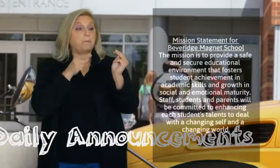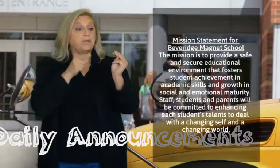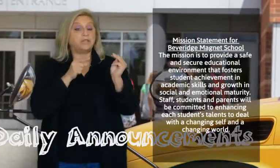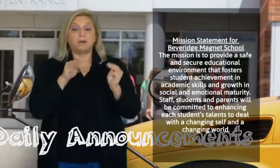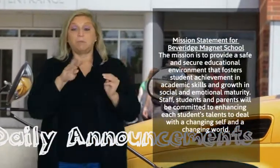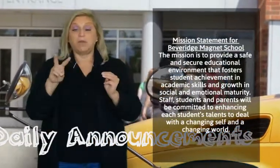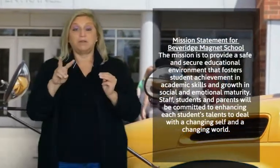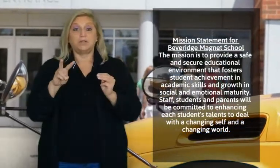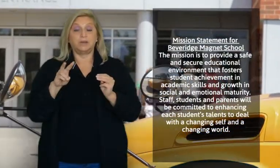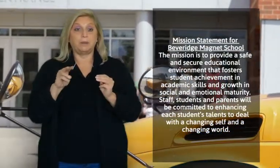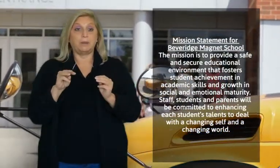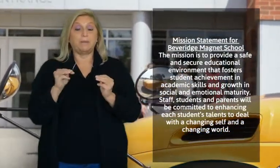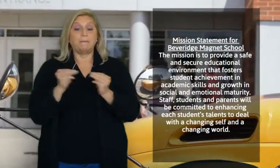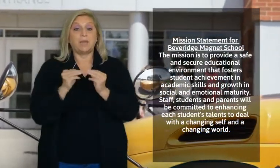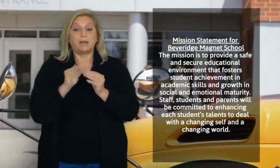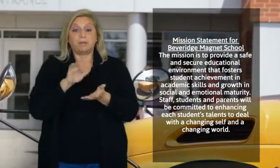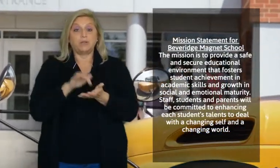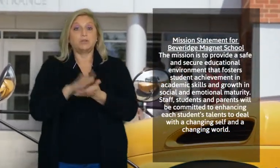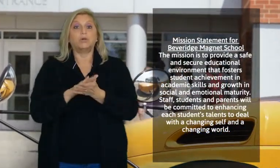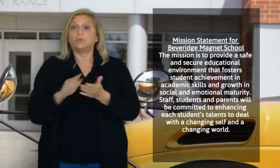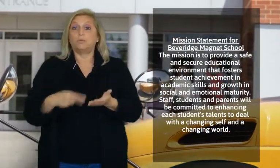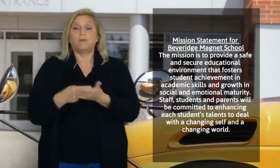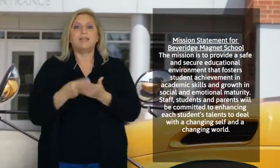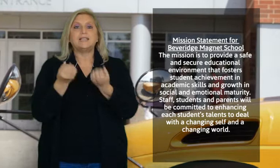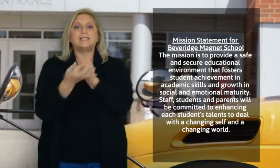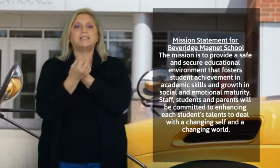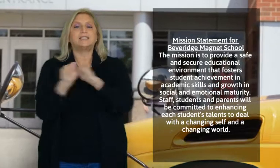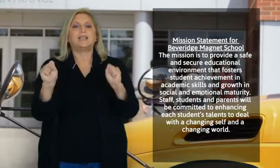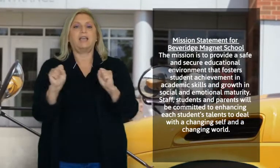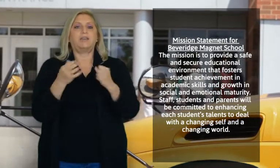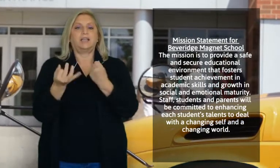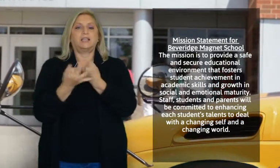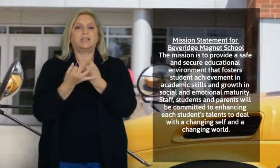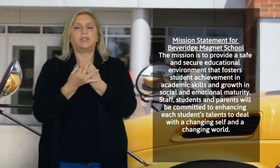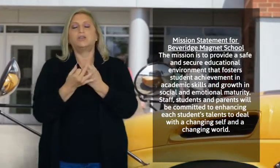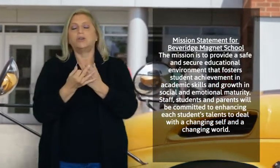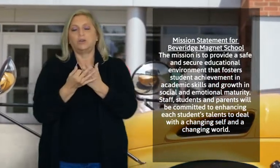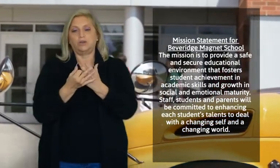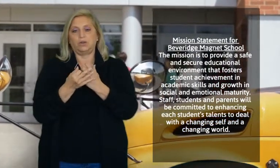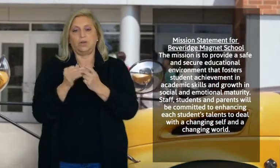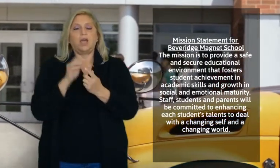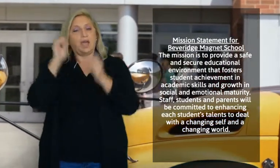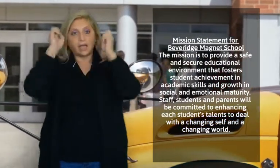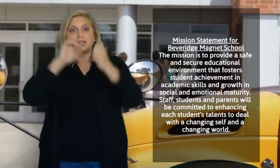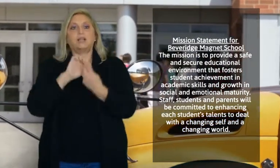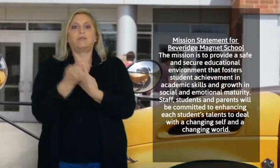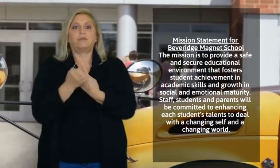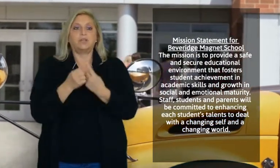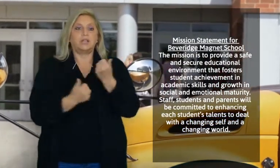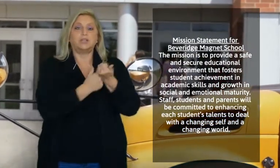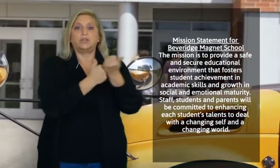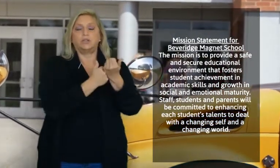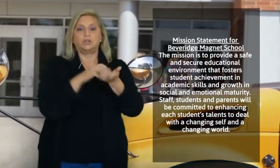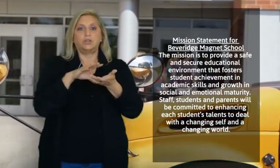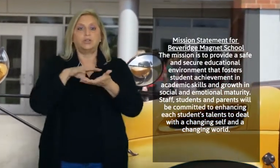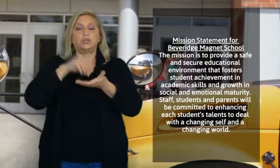The mission of Beveridge Magnet Middle School is to provide a safe and secure educational environment that